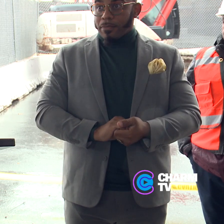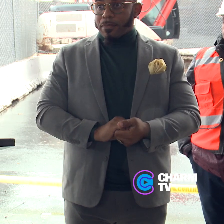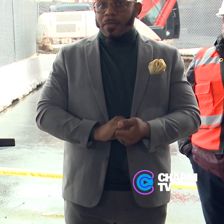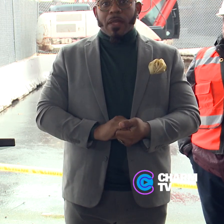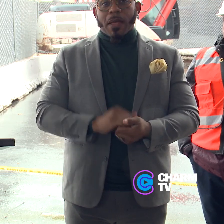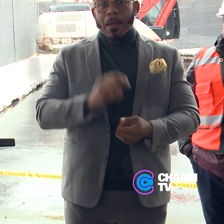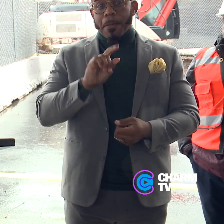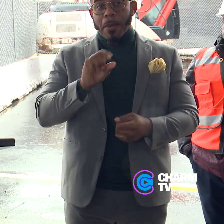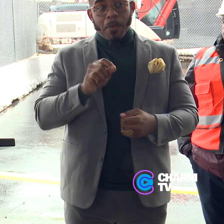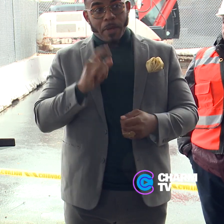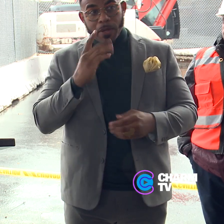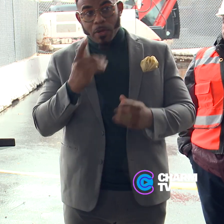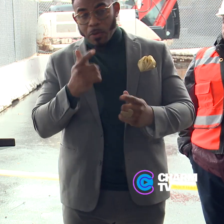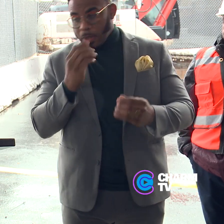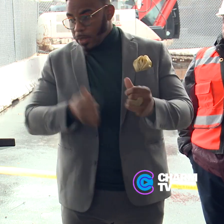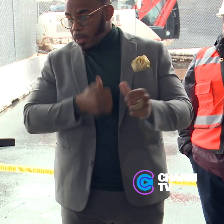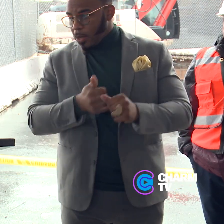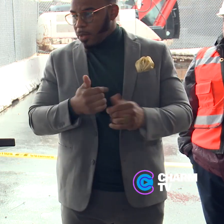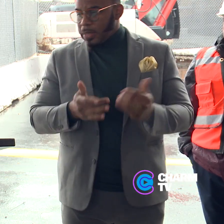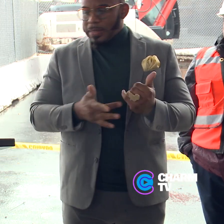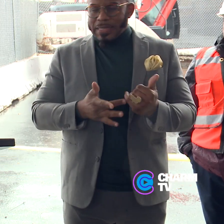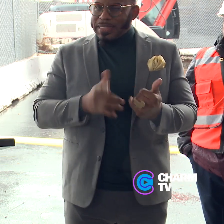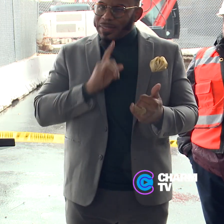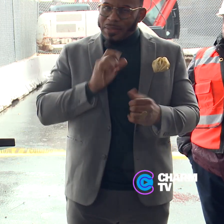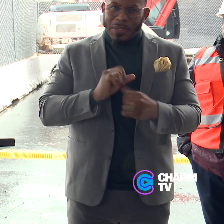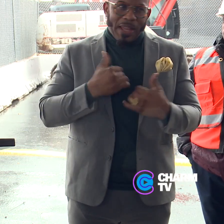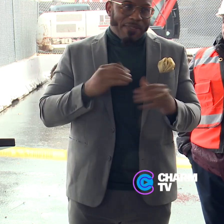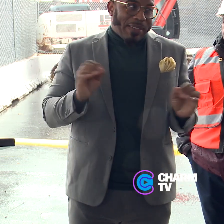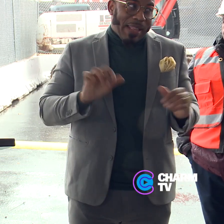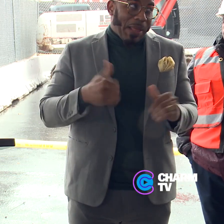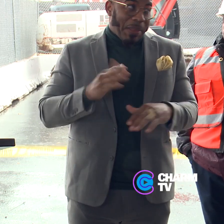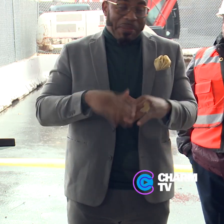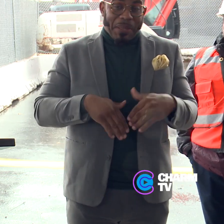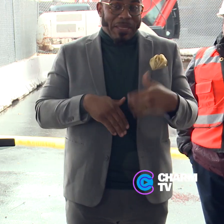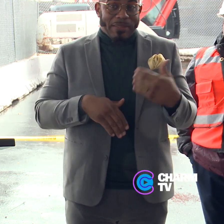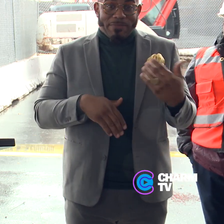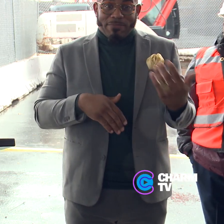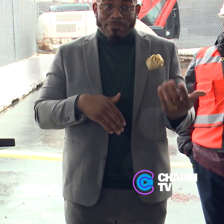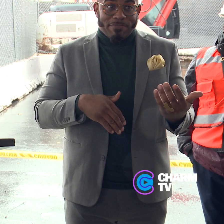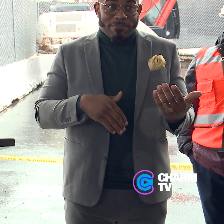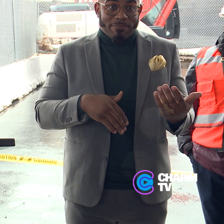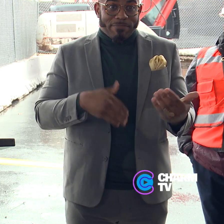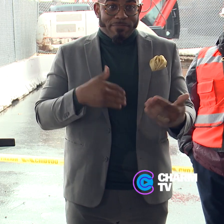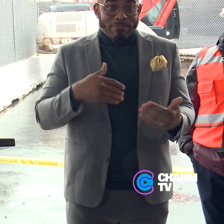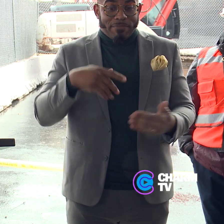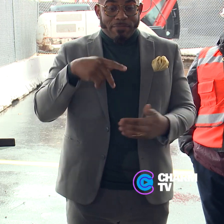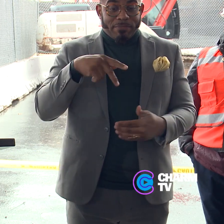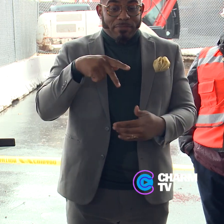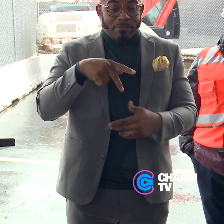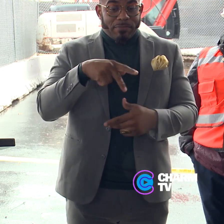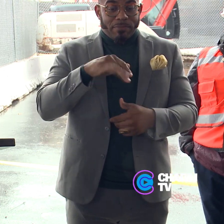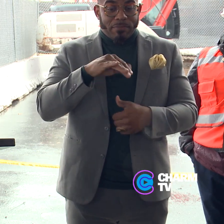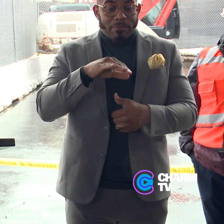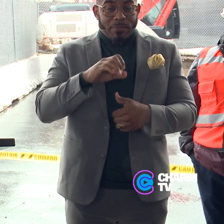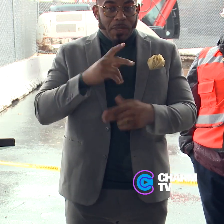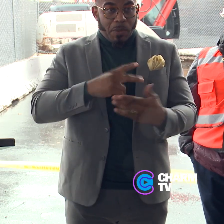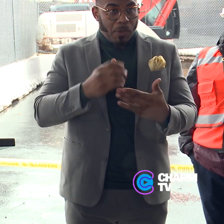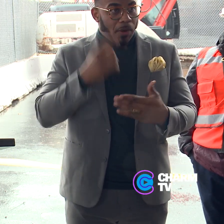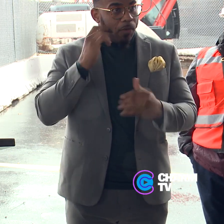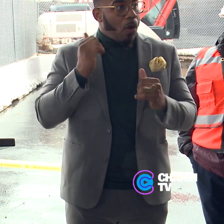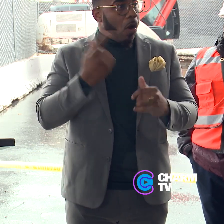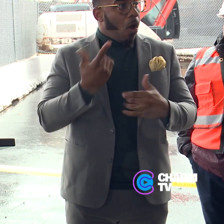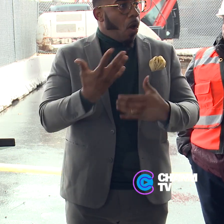So by way of a quick update, we technically don't have anything other than the PACE program, which is our program